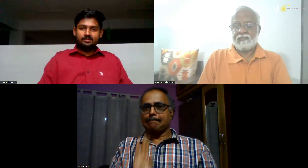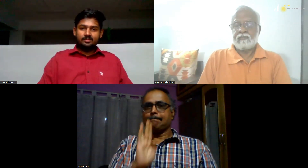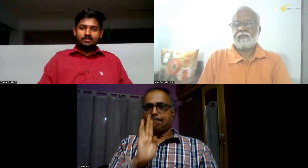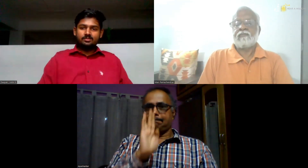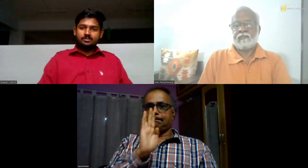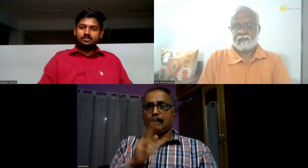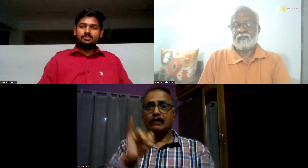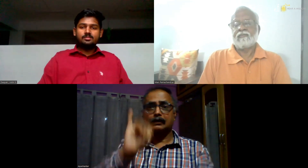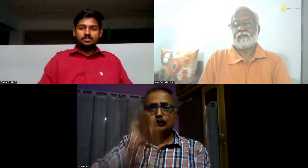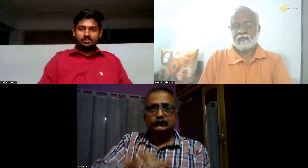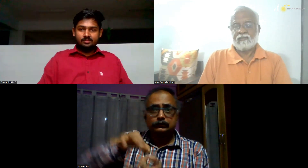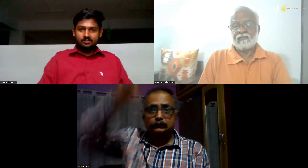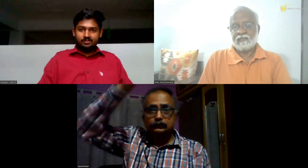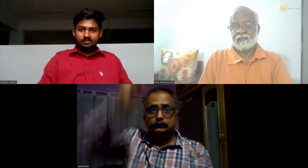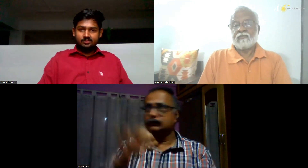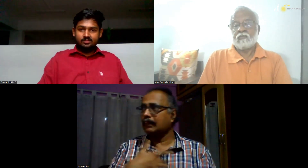plain